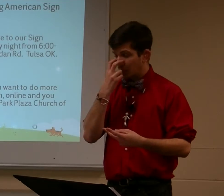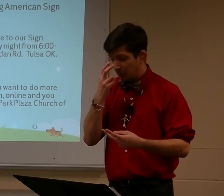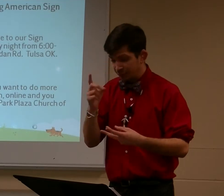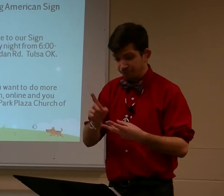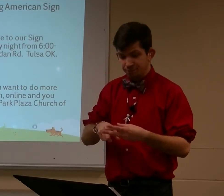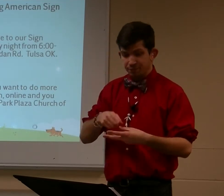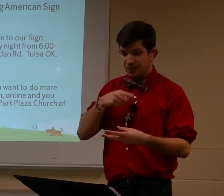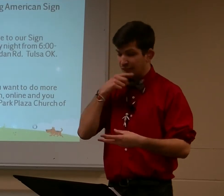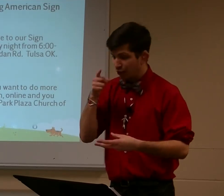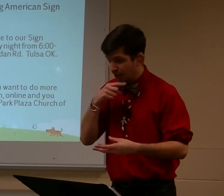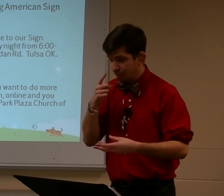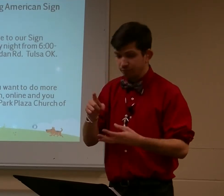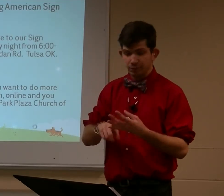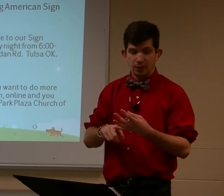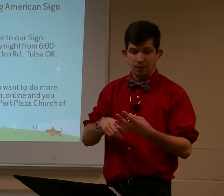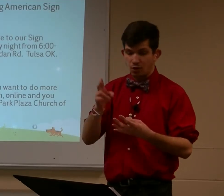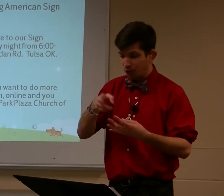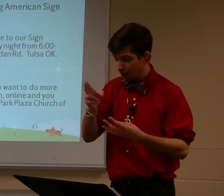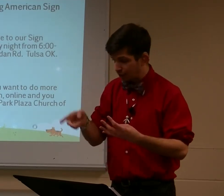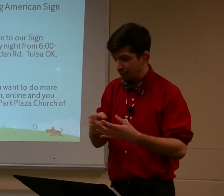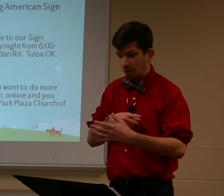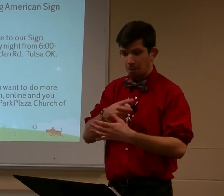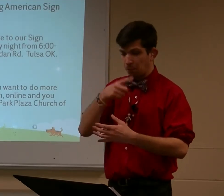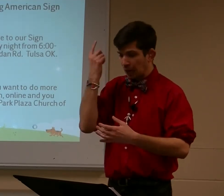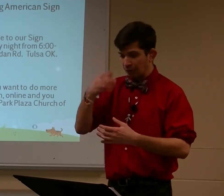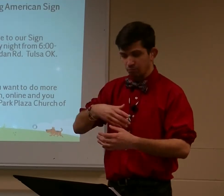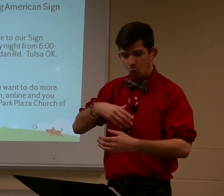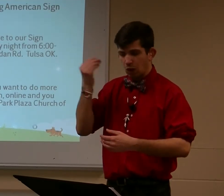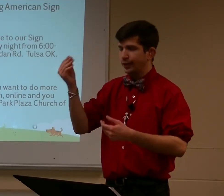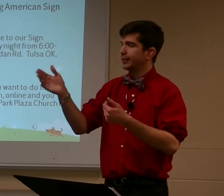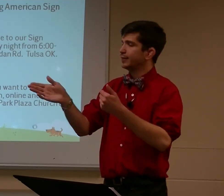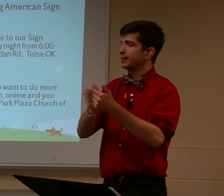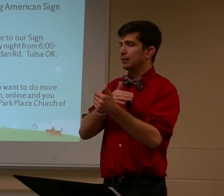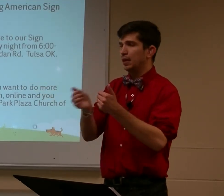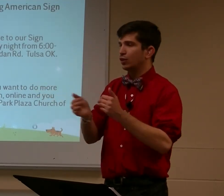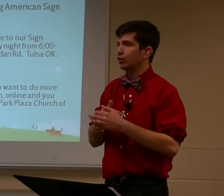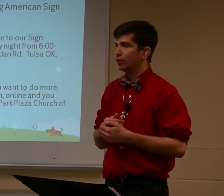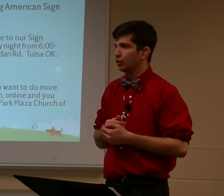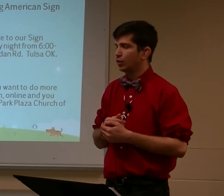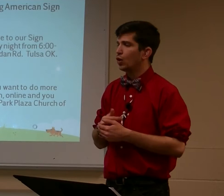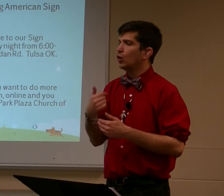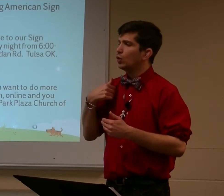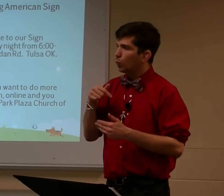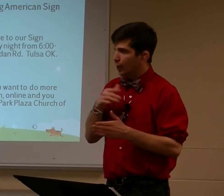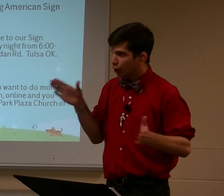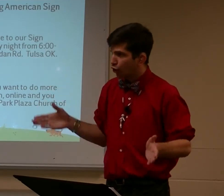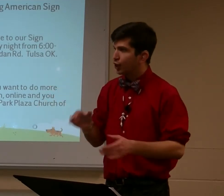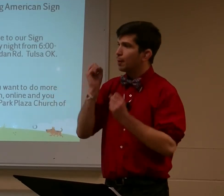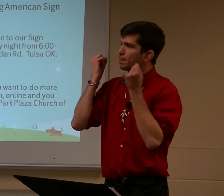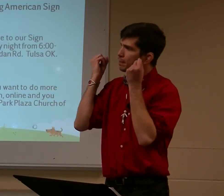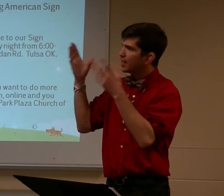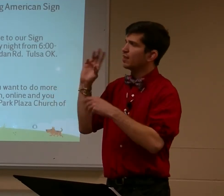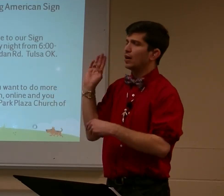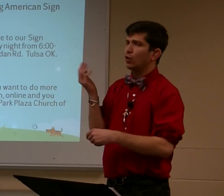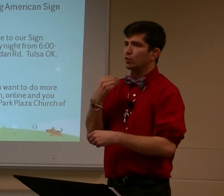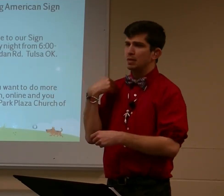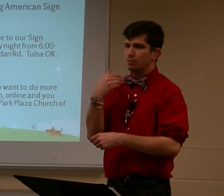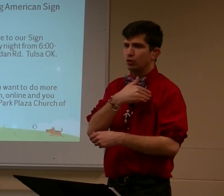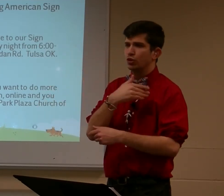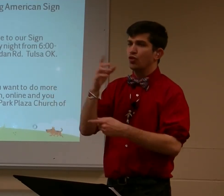blind, hearing, hard of hearing, black, white, doesn't matter. We encourage many of our members from